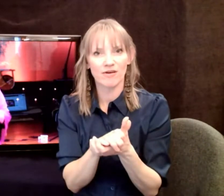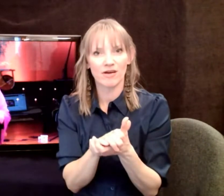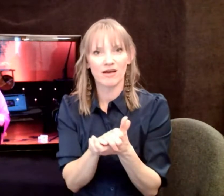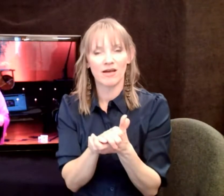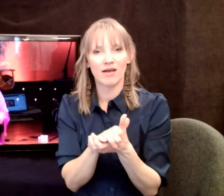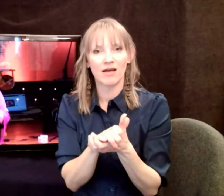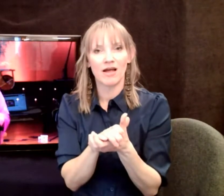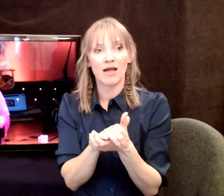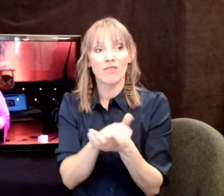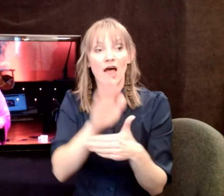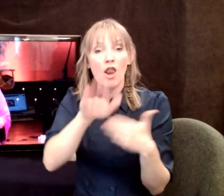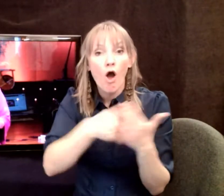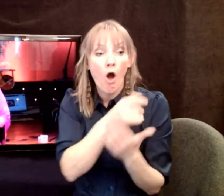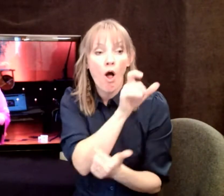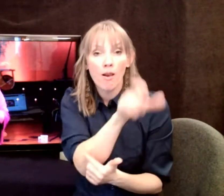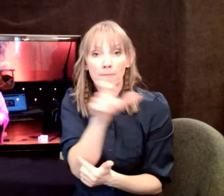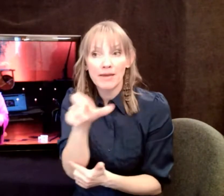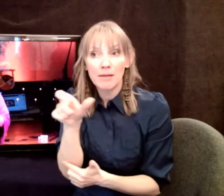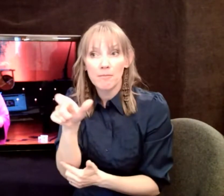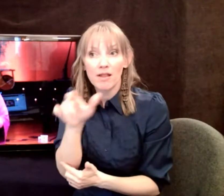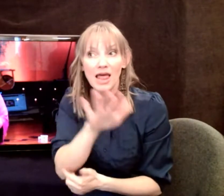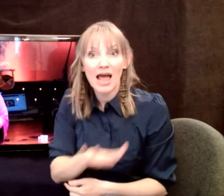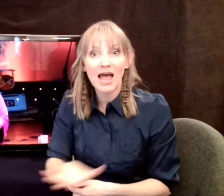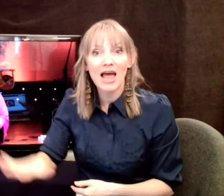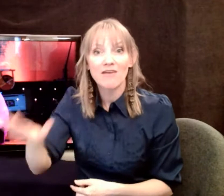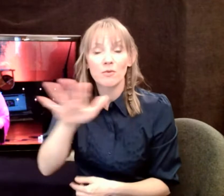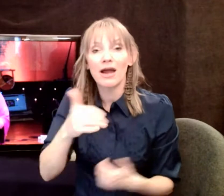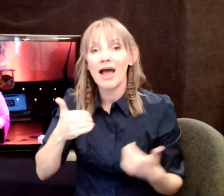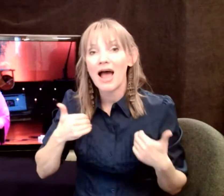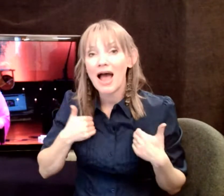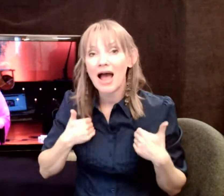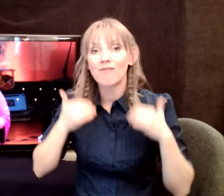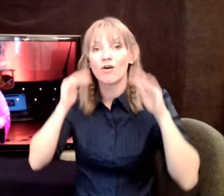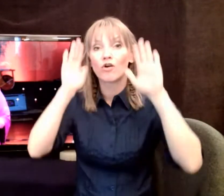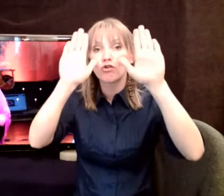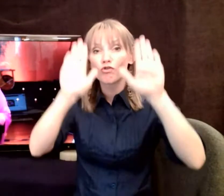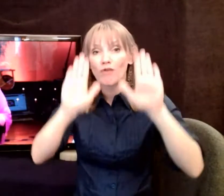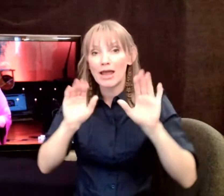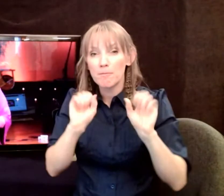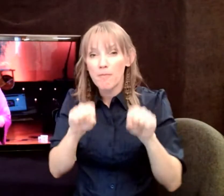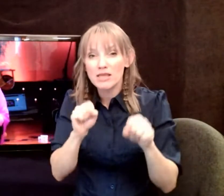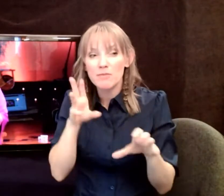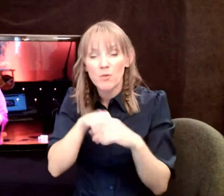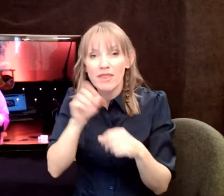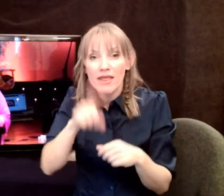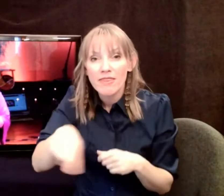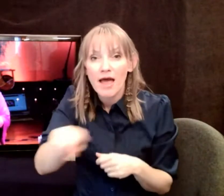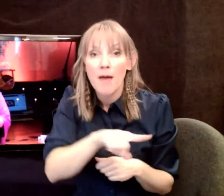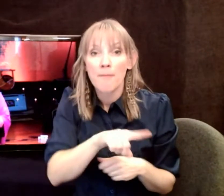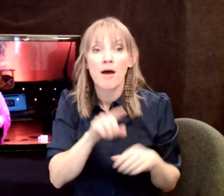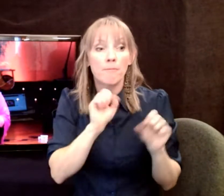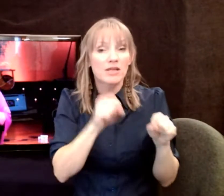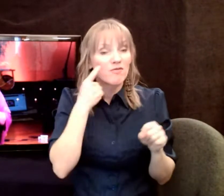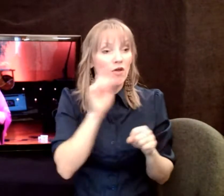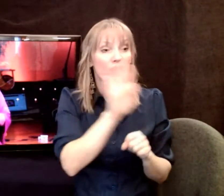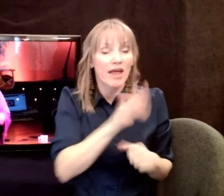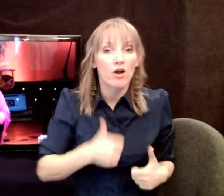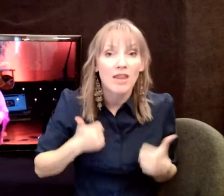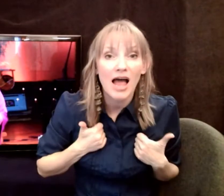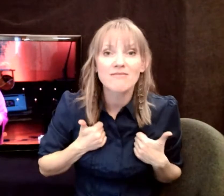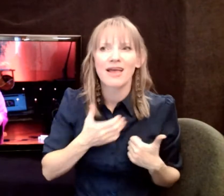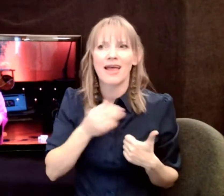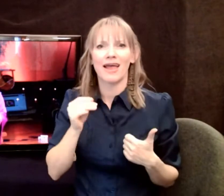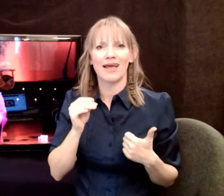all beings everywhere have great possibility within them. Possibilities for their life and for the life